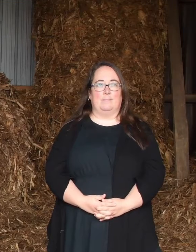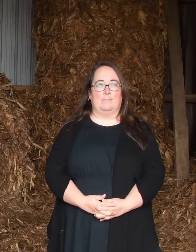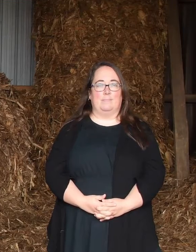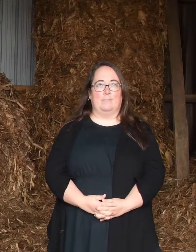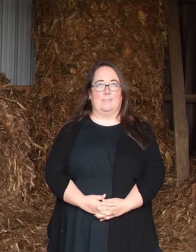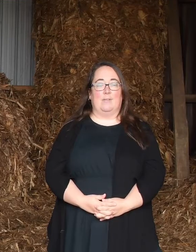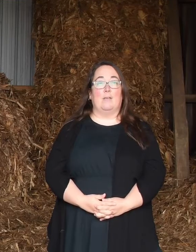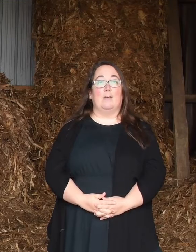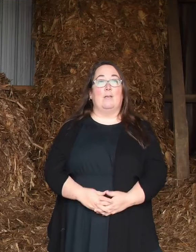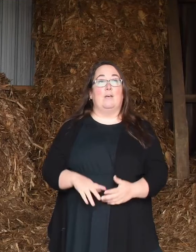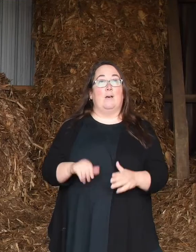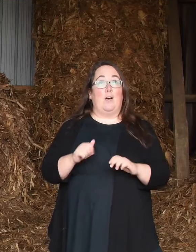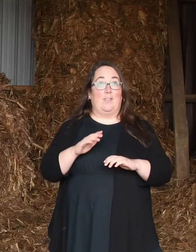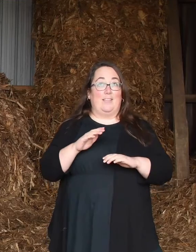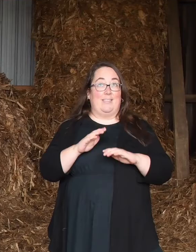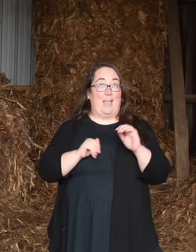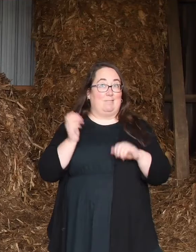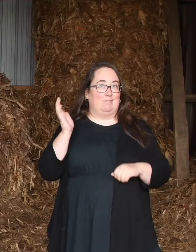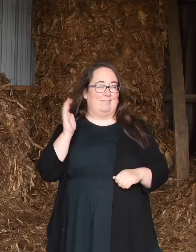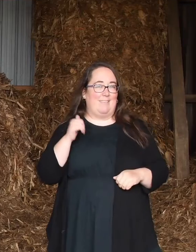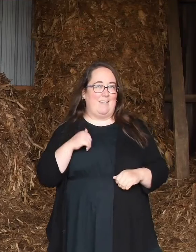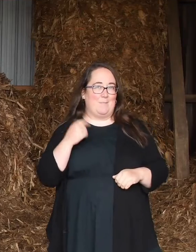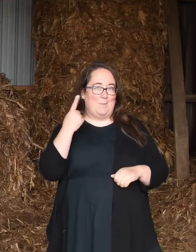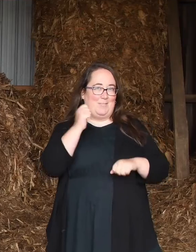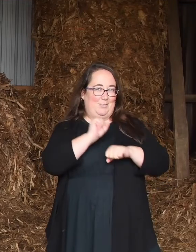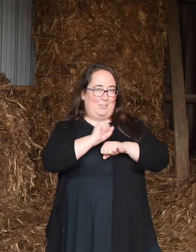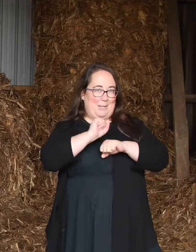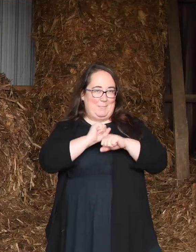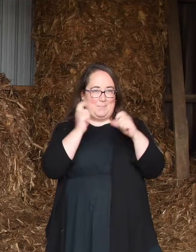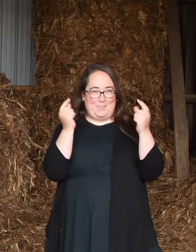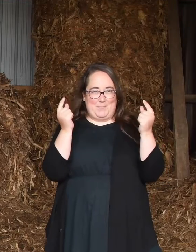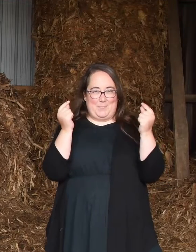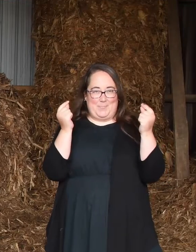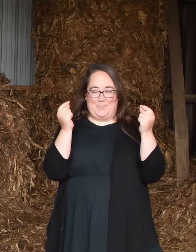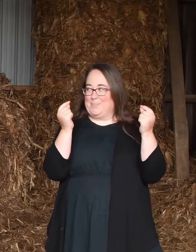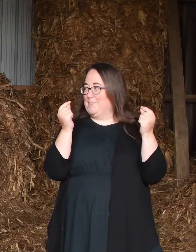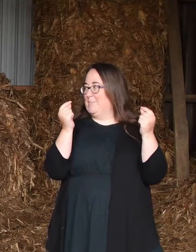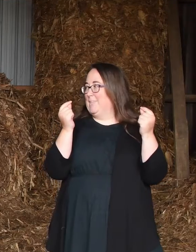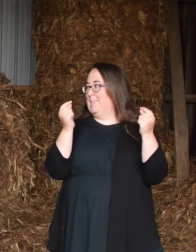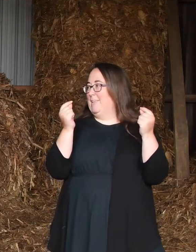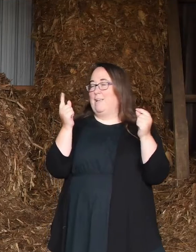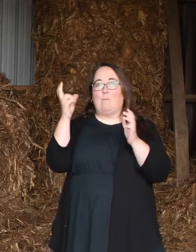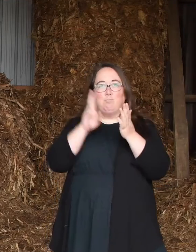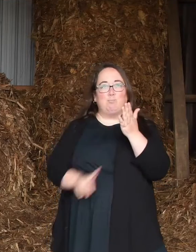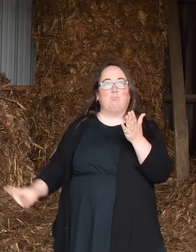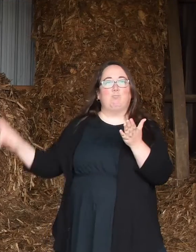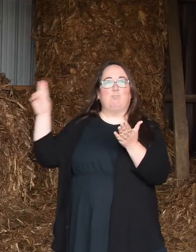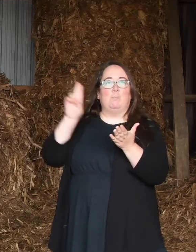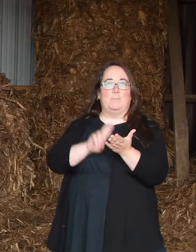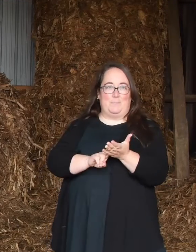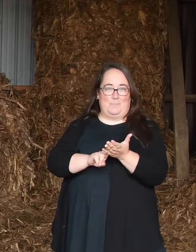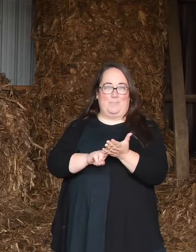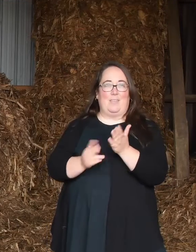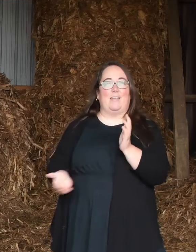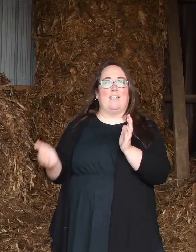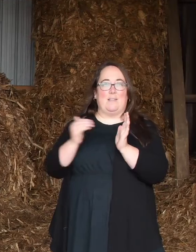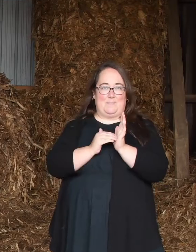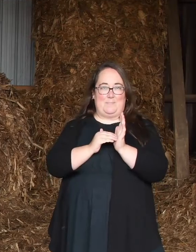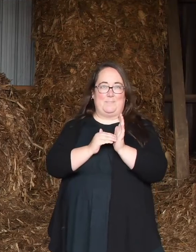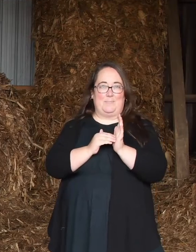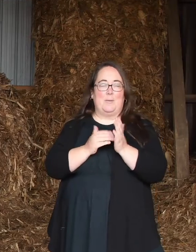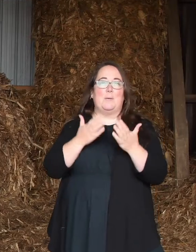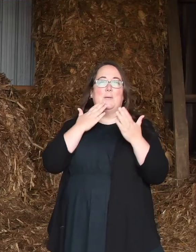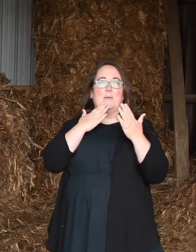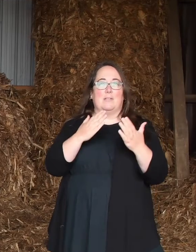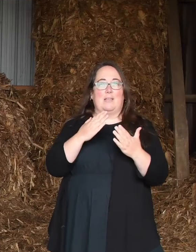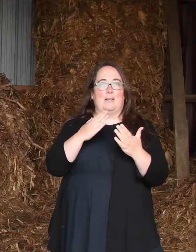And other than speechifying, I have one job to do, and that's to actually sign this legislation. Again, I want to thank the